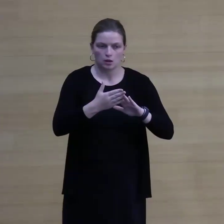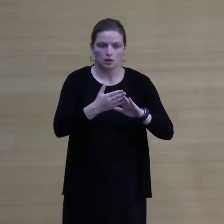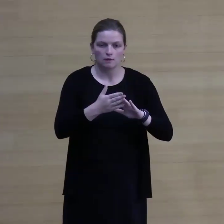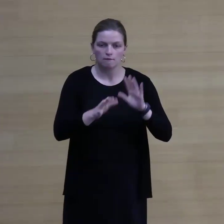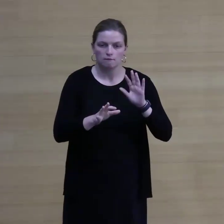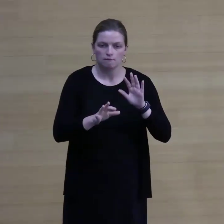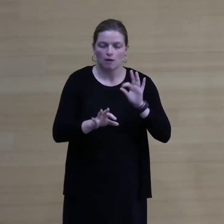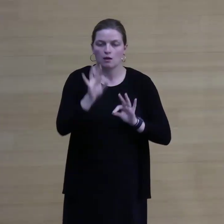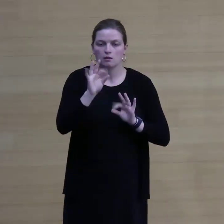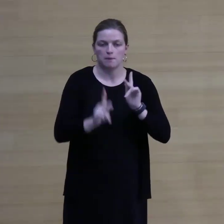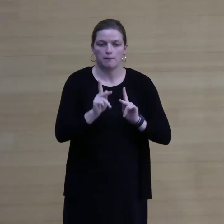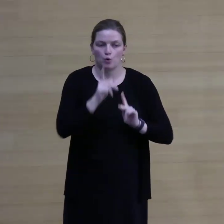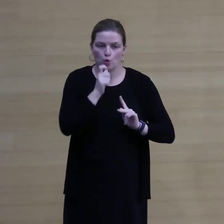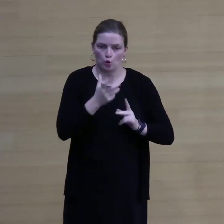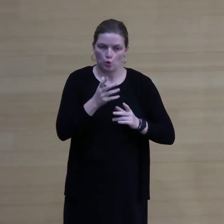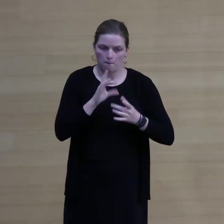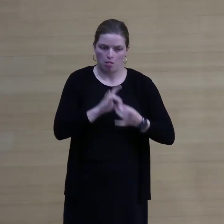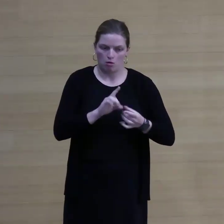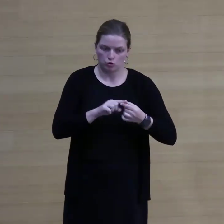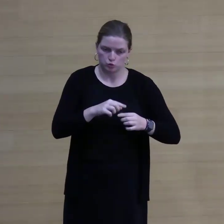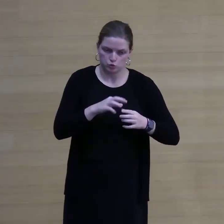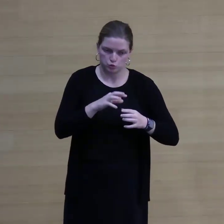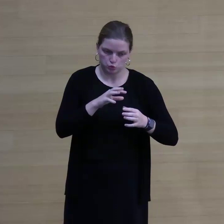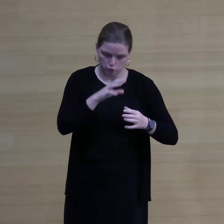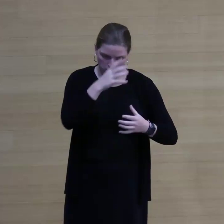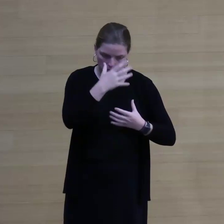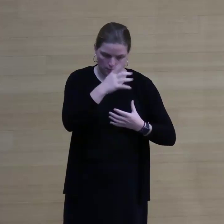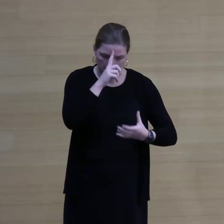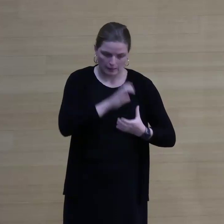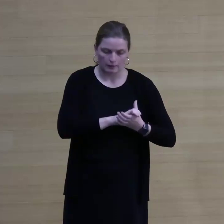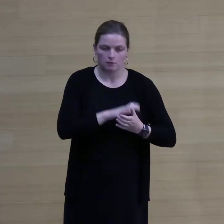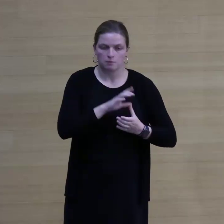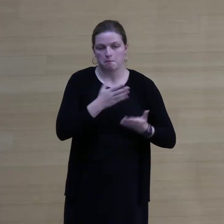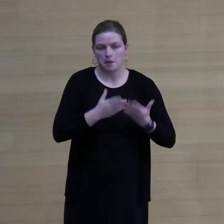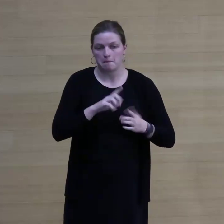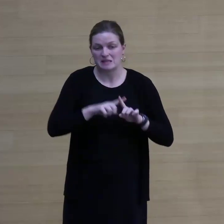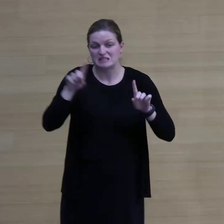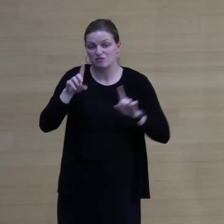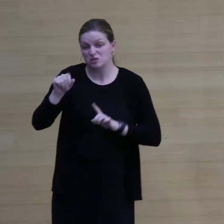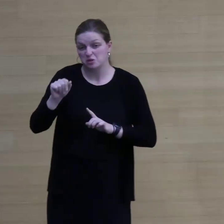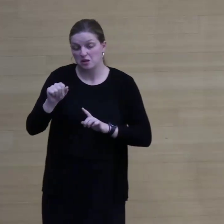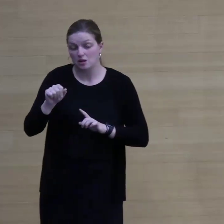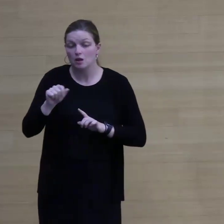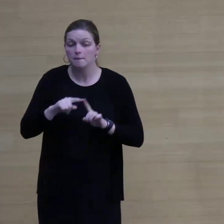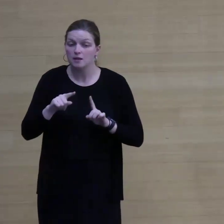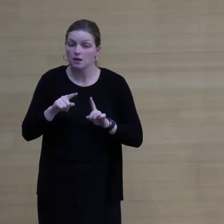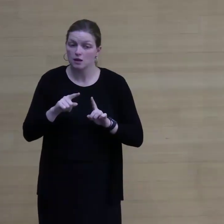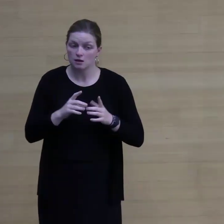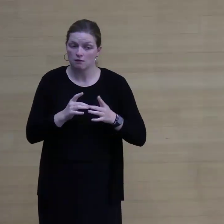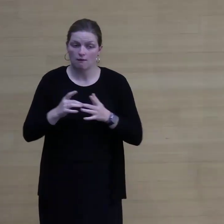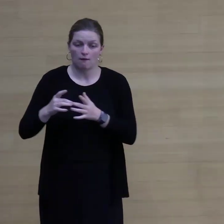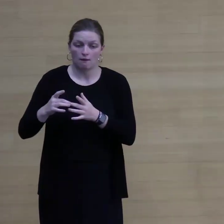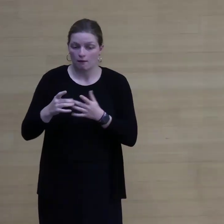Finding people who belong to that faith and may not have the same disability, but may have a different type of disability that can sort of serve as